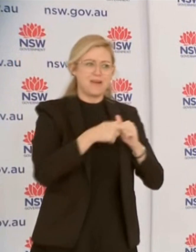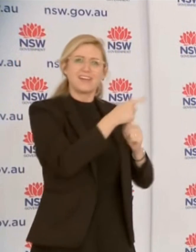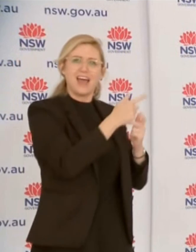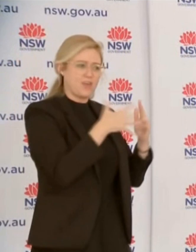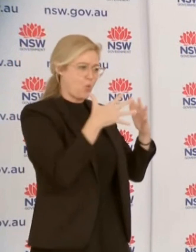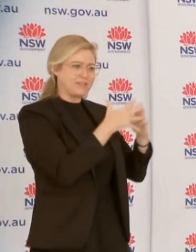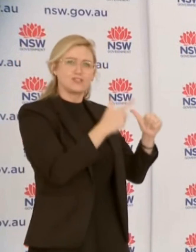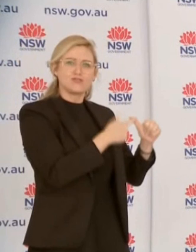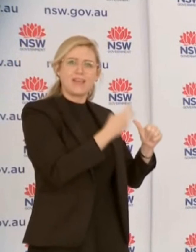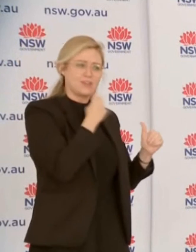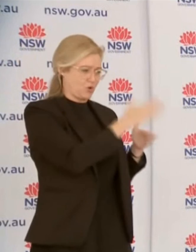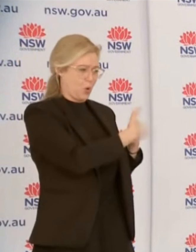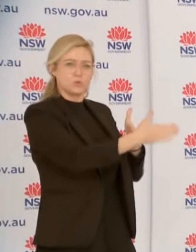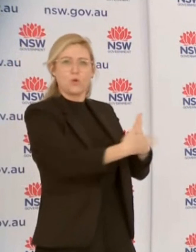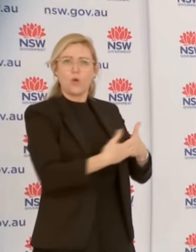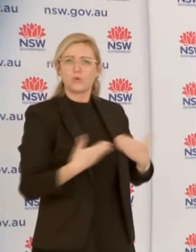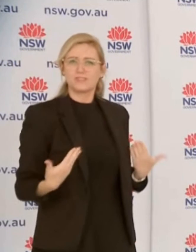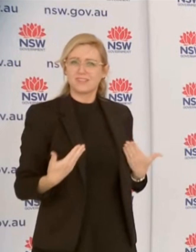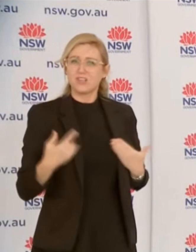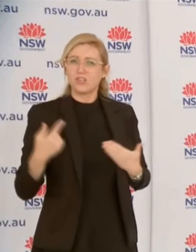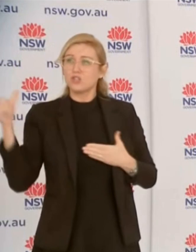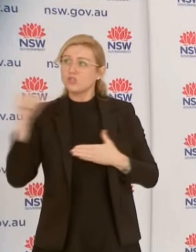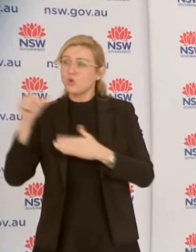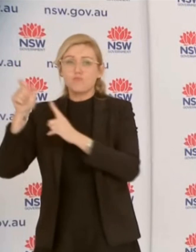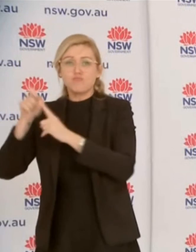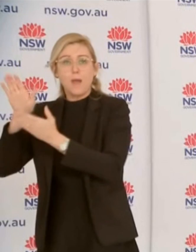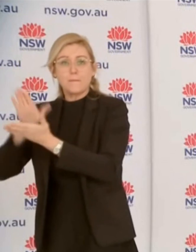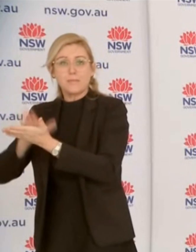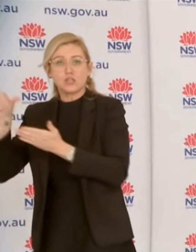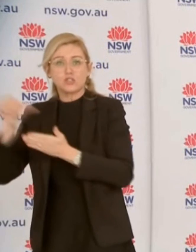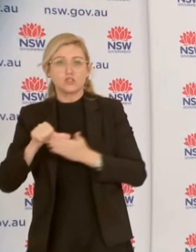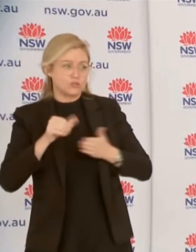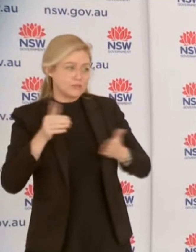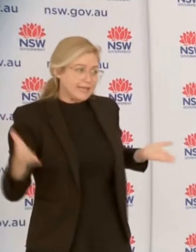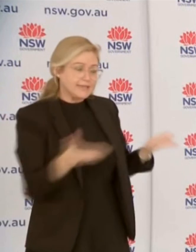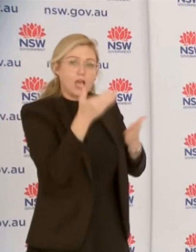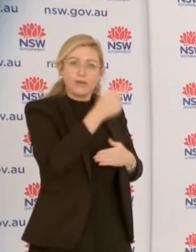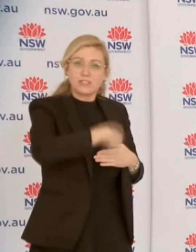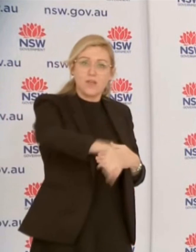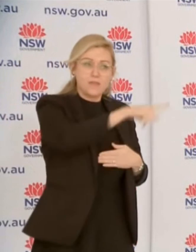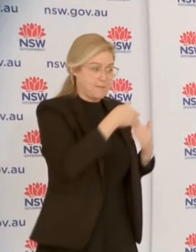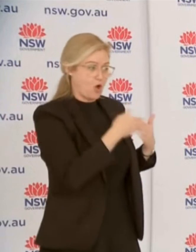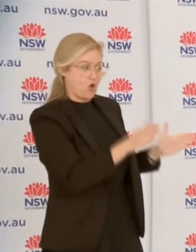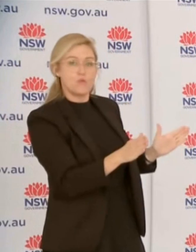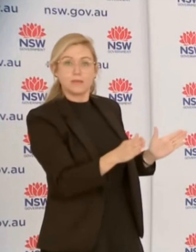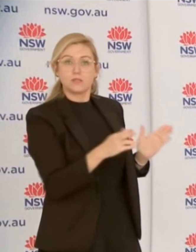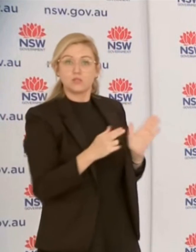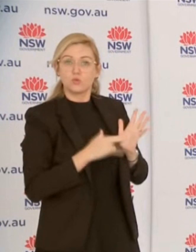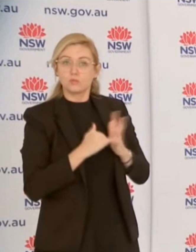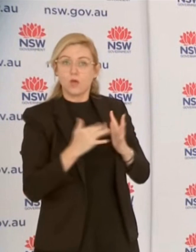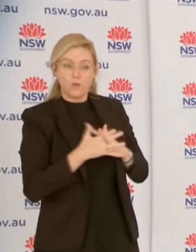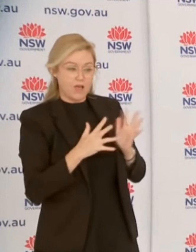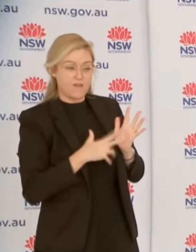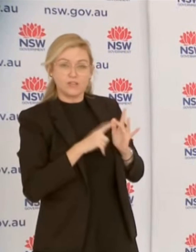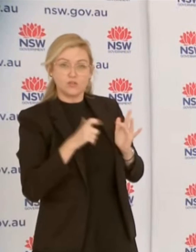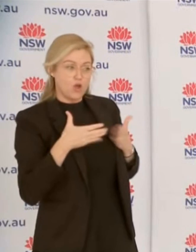in and try and put some pressure on those premiers? I think the Prime Minister's been very clear in encouraging all of us to stick to the national plan, and New South Wales intends